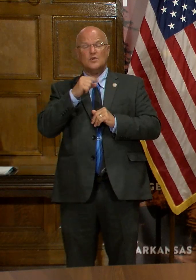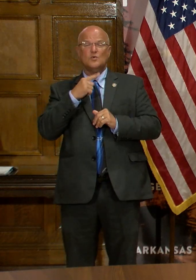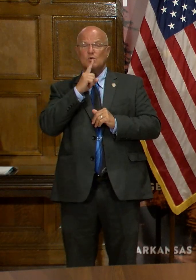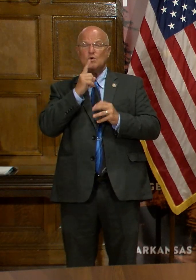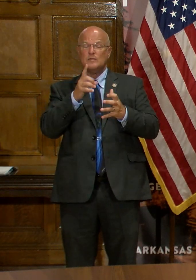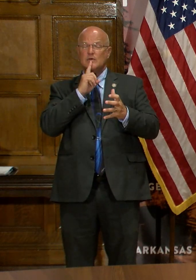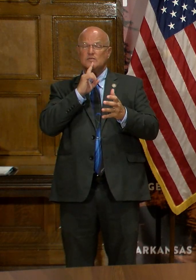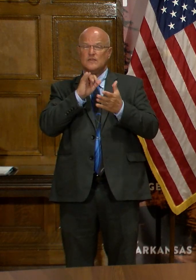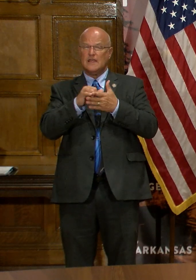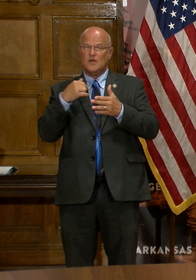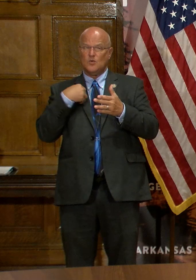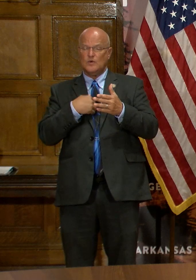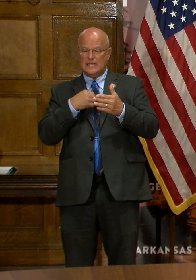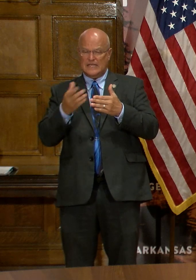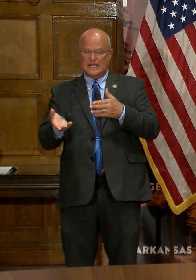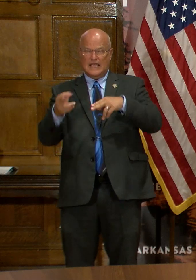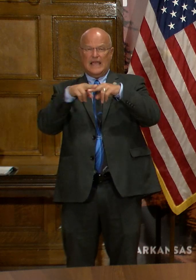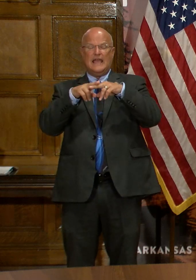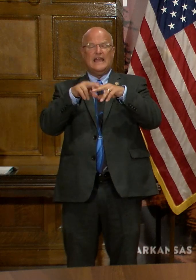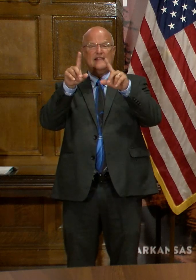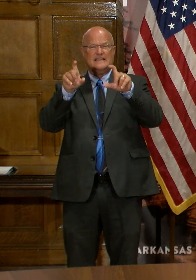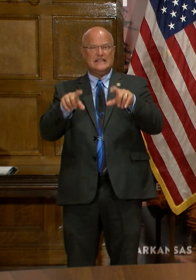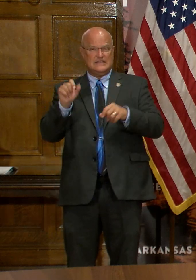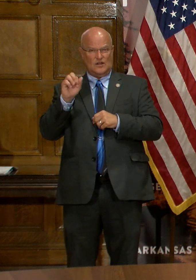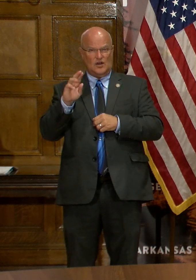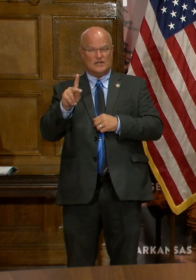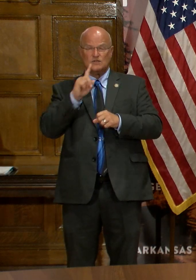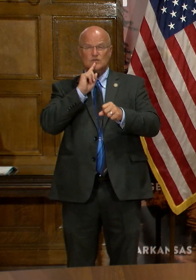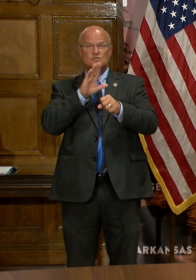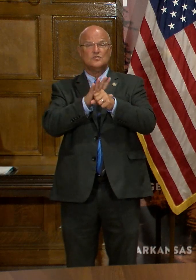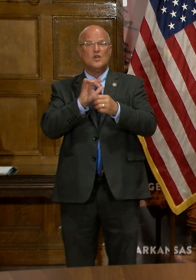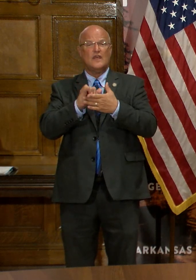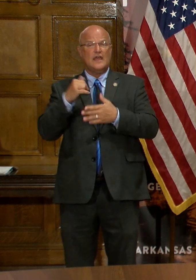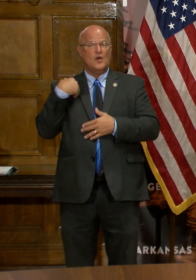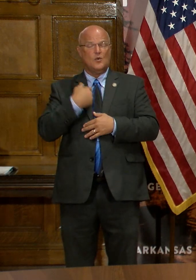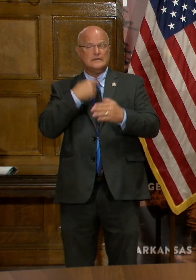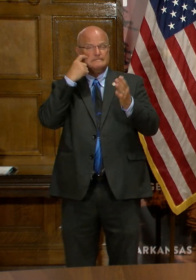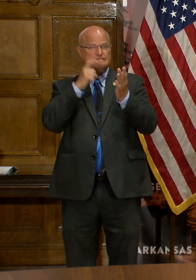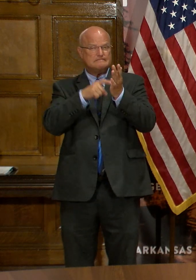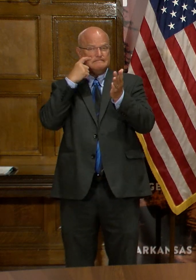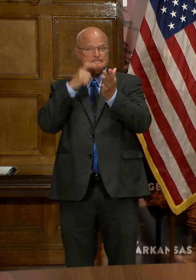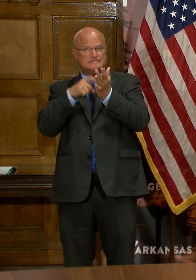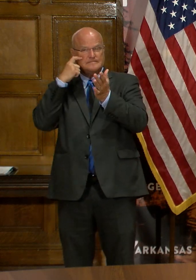want to make sure that we do adequate testing in Arkansas to assure that we're identifying